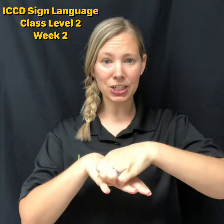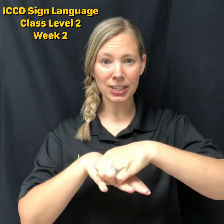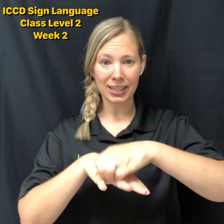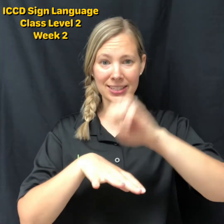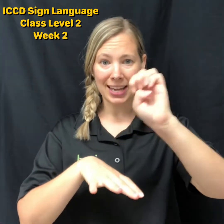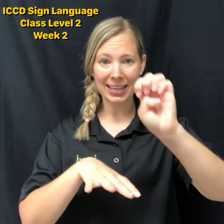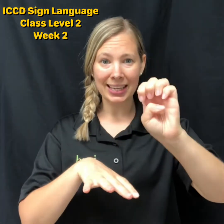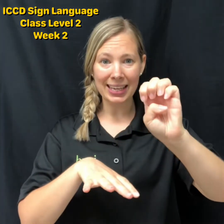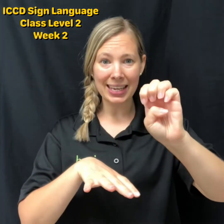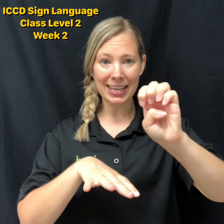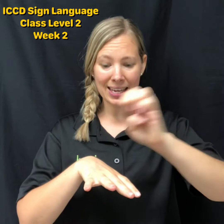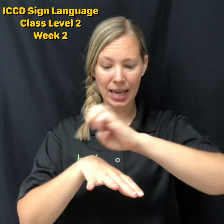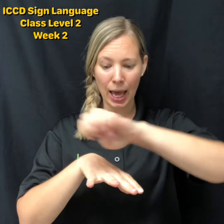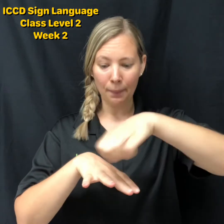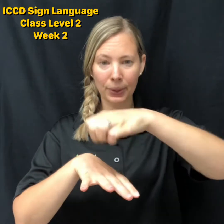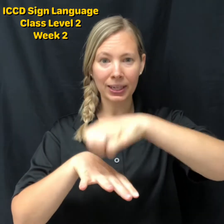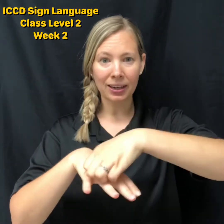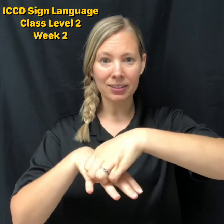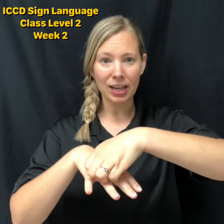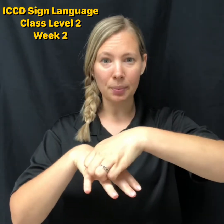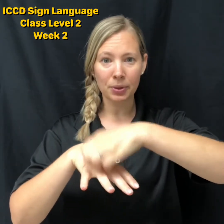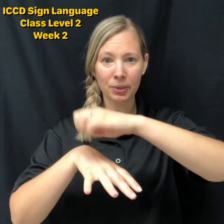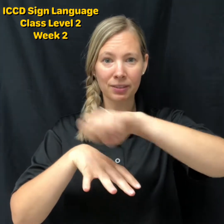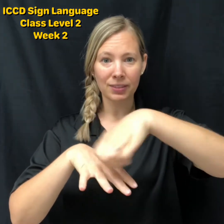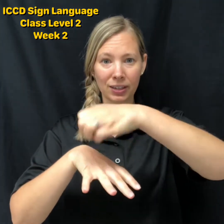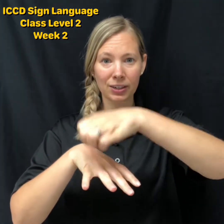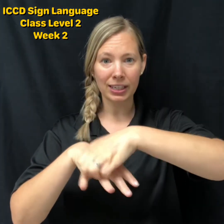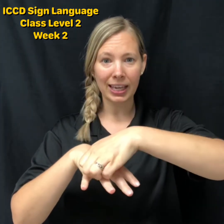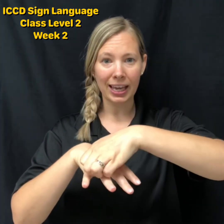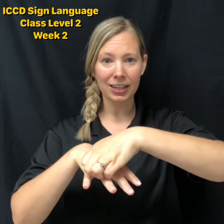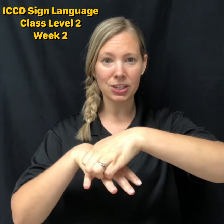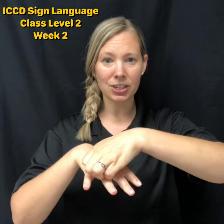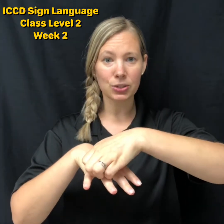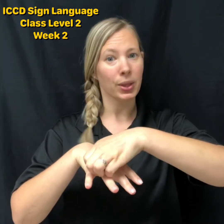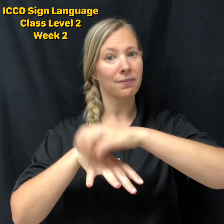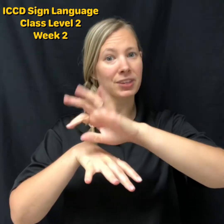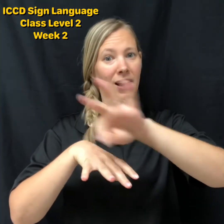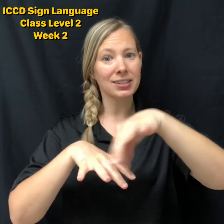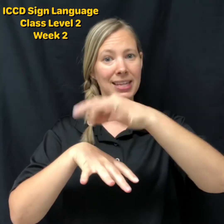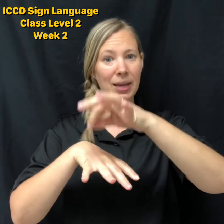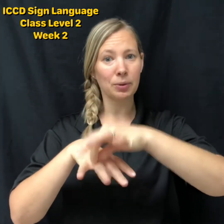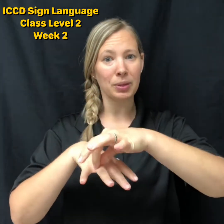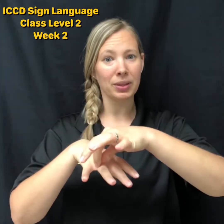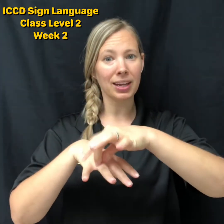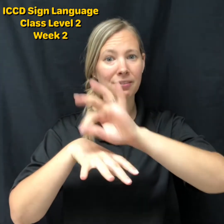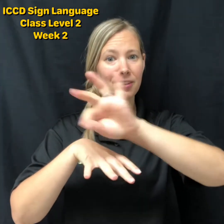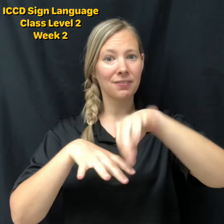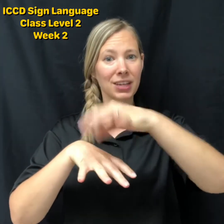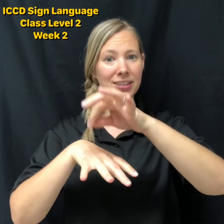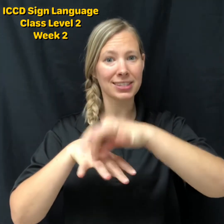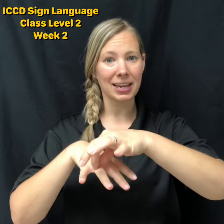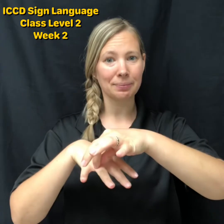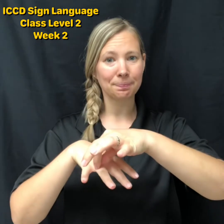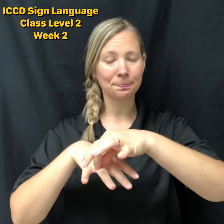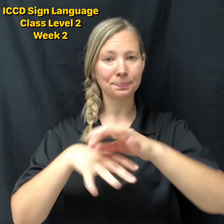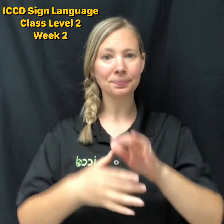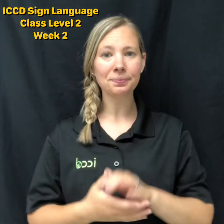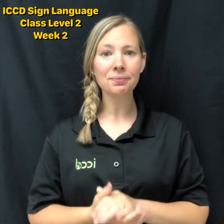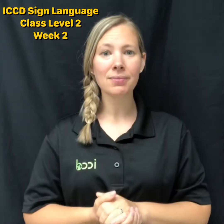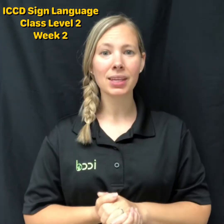it's taking an E and putting it on top of the ring finger, engage. So then fiance would be with an F, fiance.